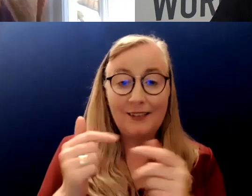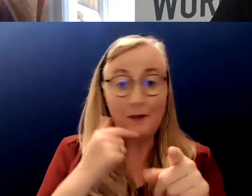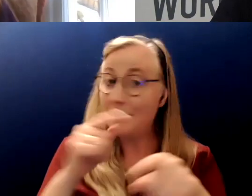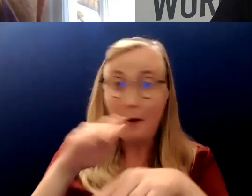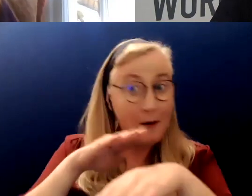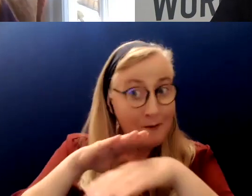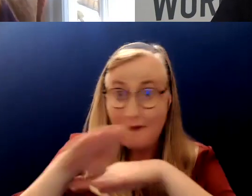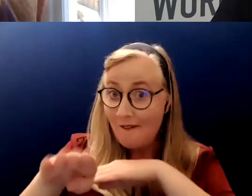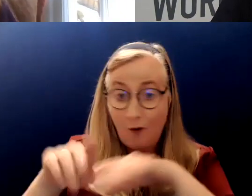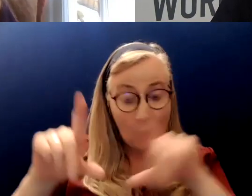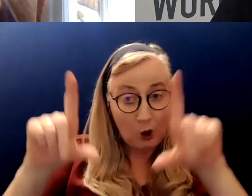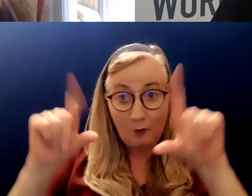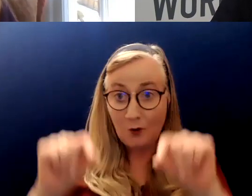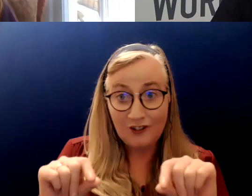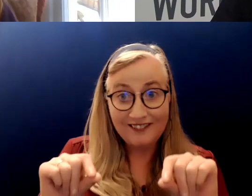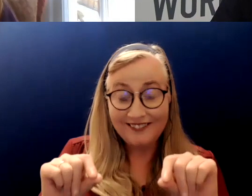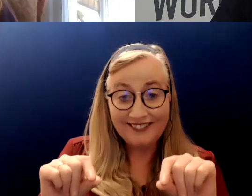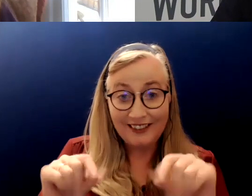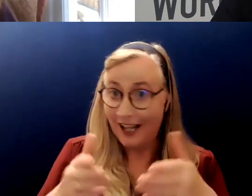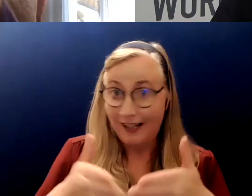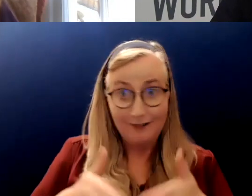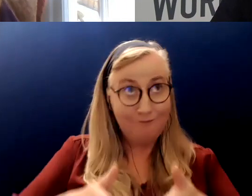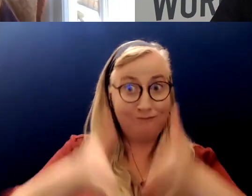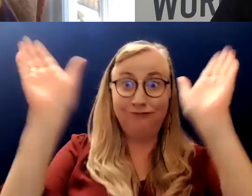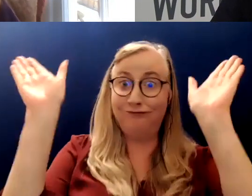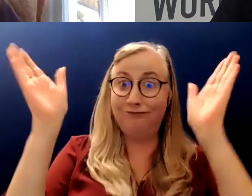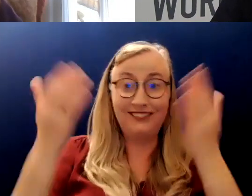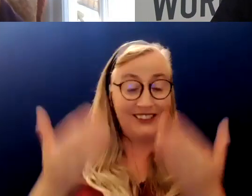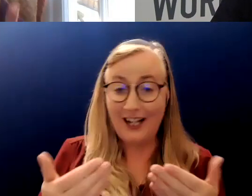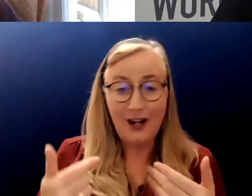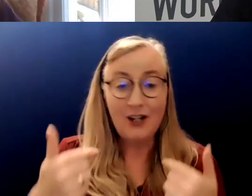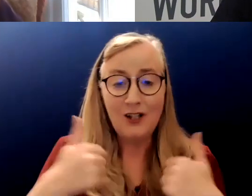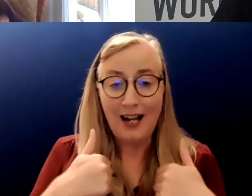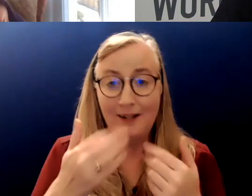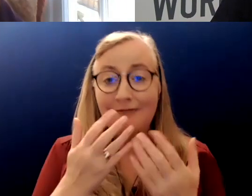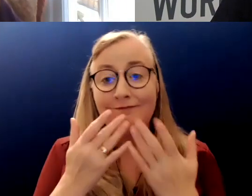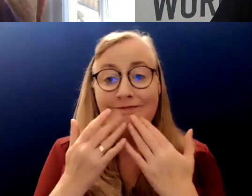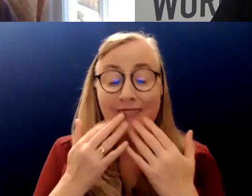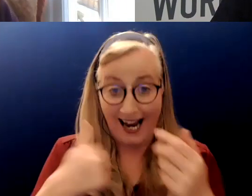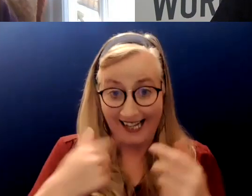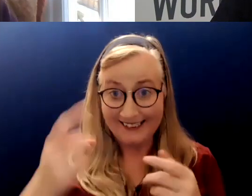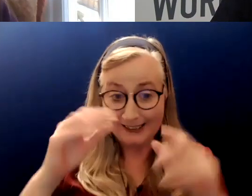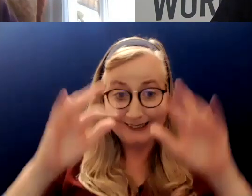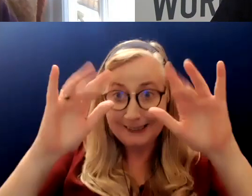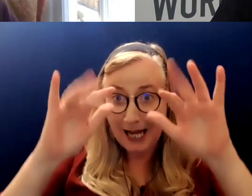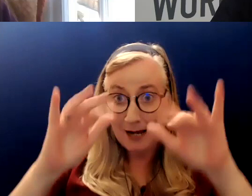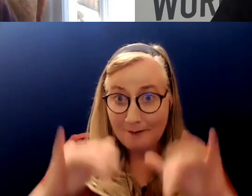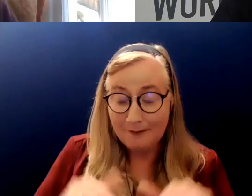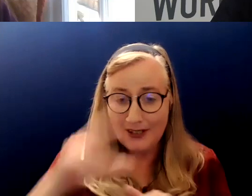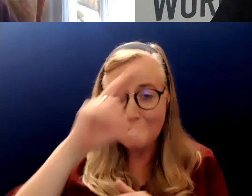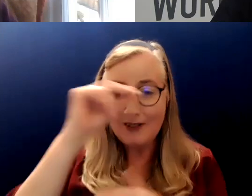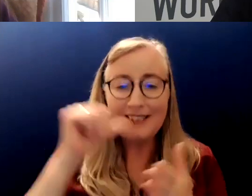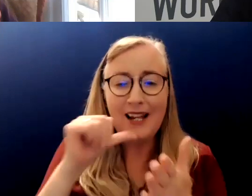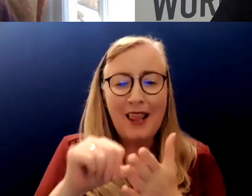were used so widely. So I figured, okay, I typed out a newsletter. And actually, before that,